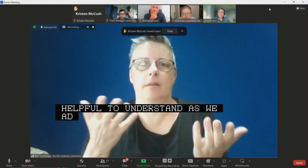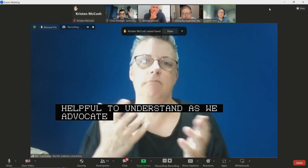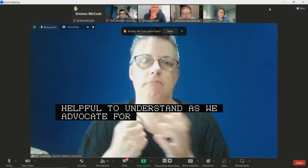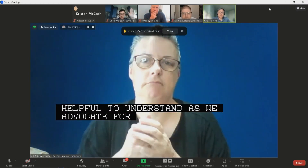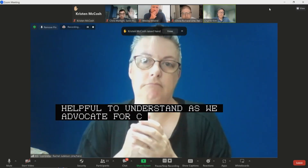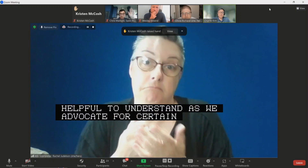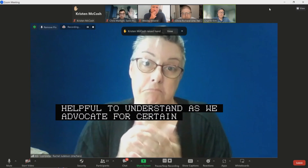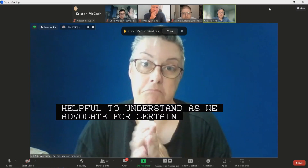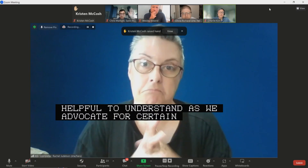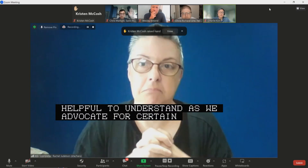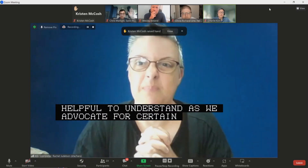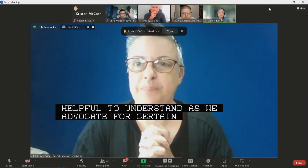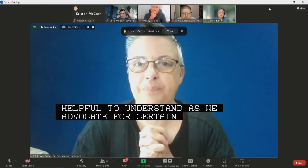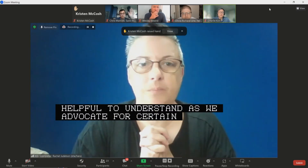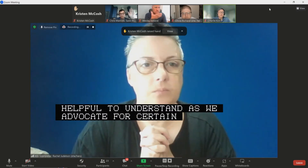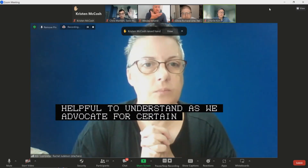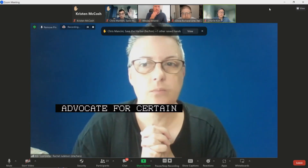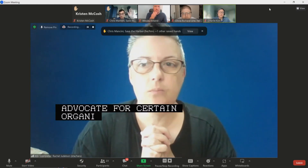letter.